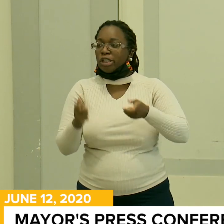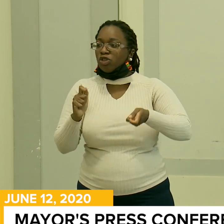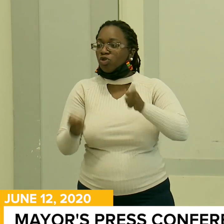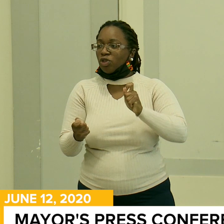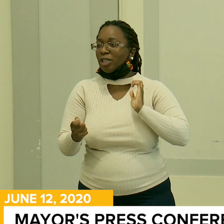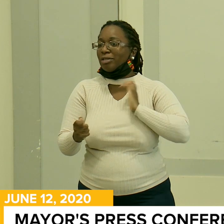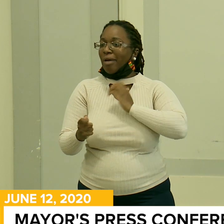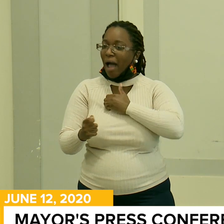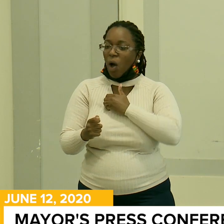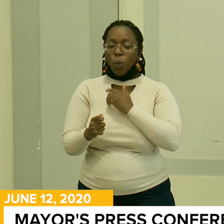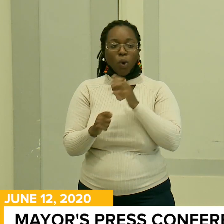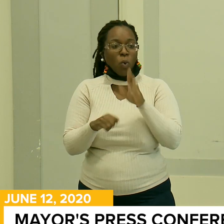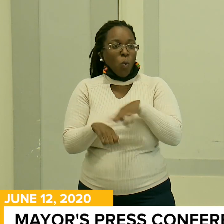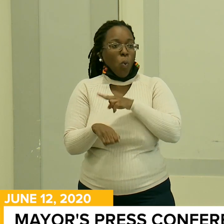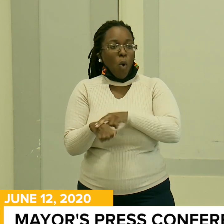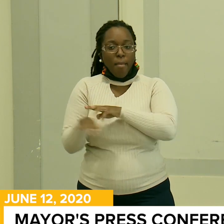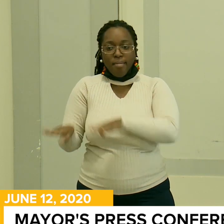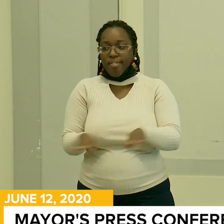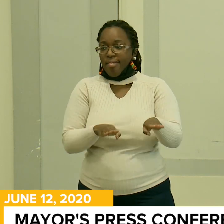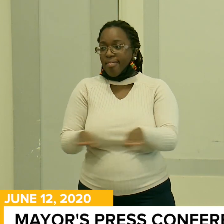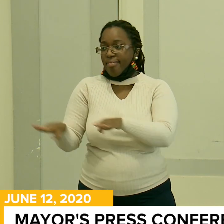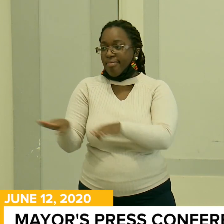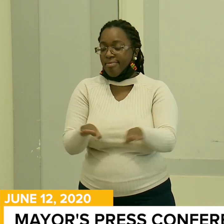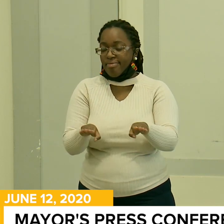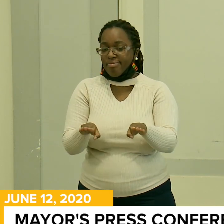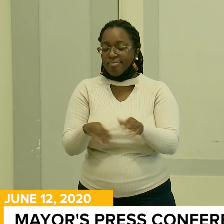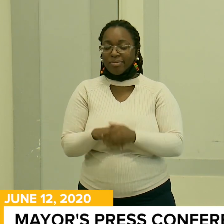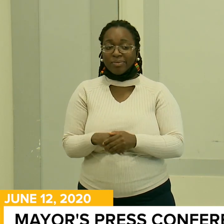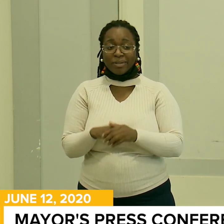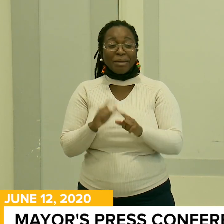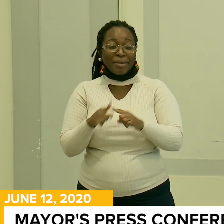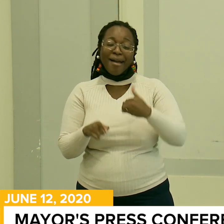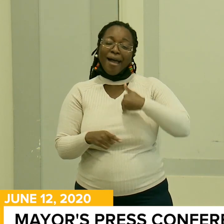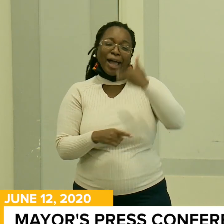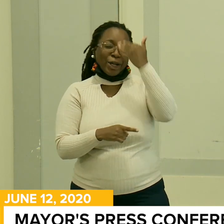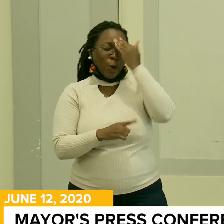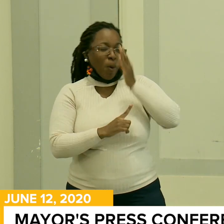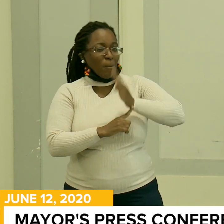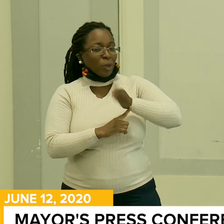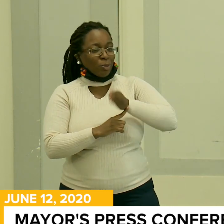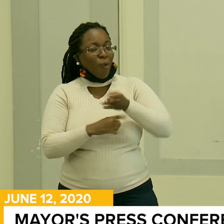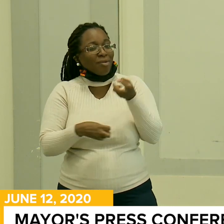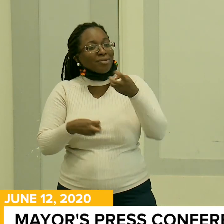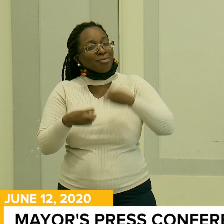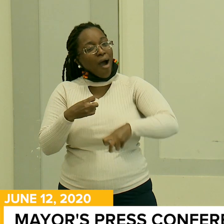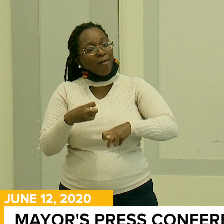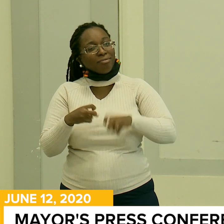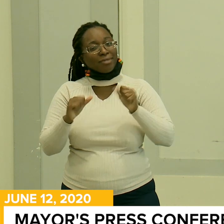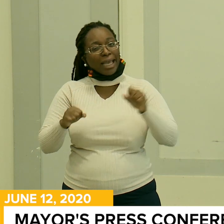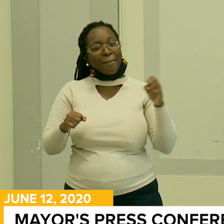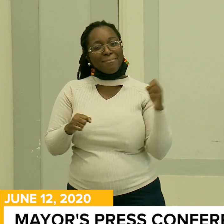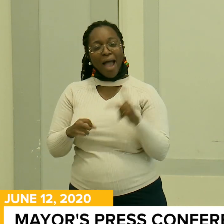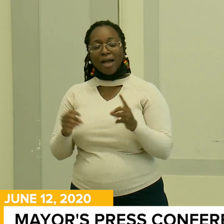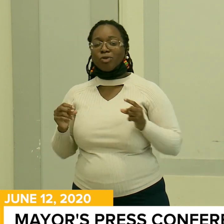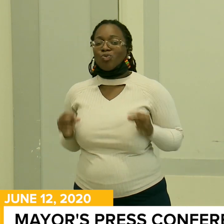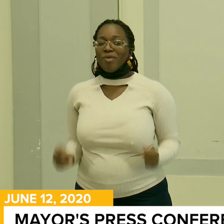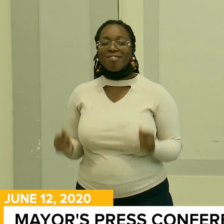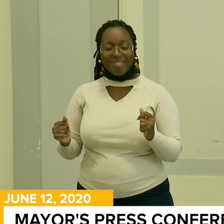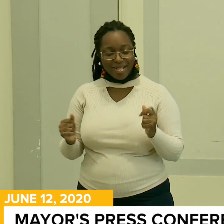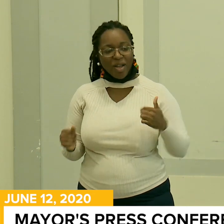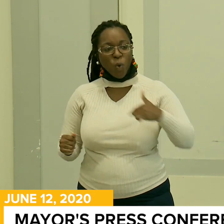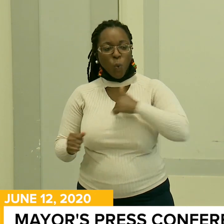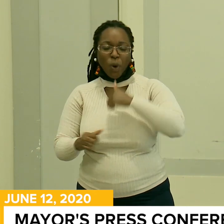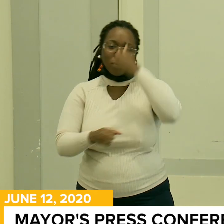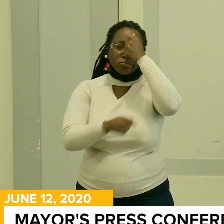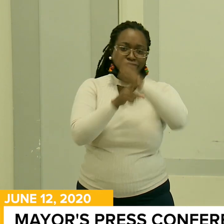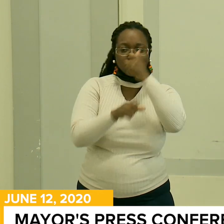another accordingly. But if I know anything about Baltimore, it's that we are tough and resilient. We are our brothers and our sisters' keeper.